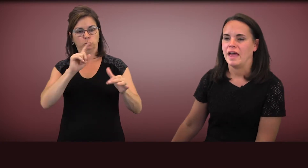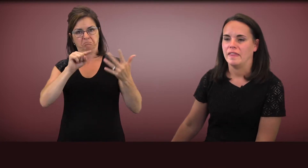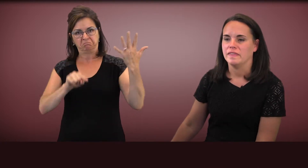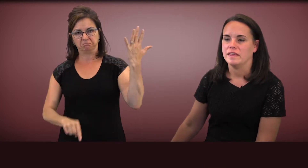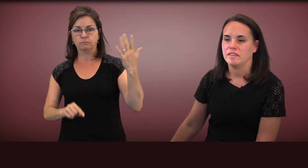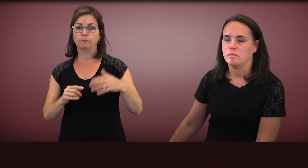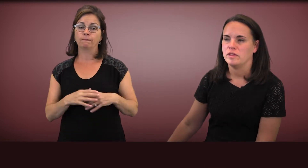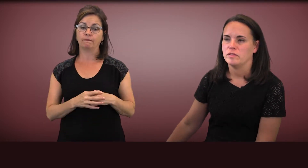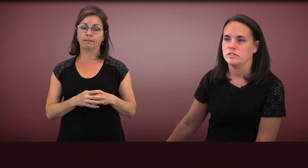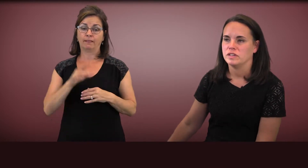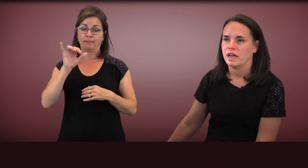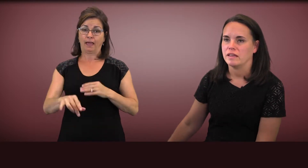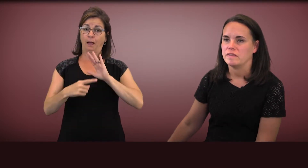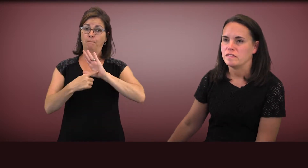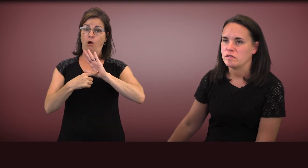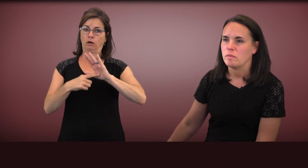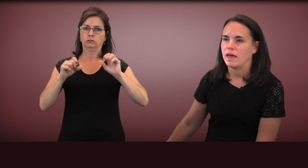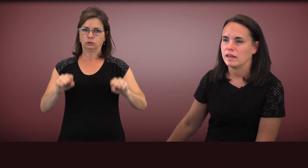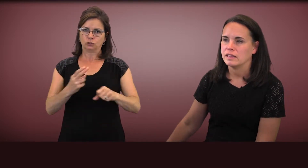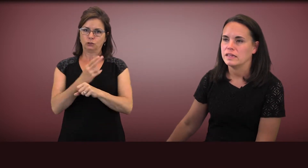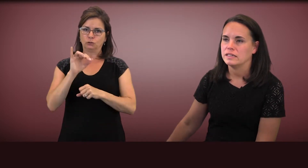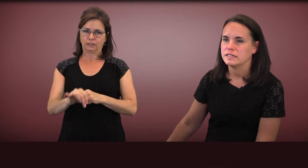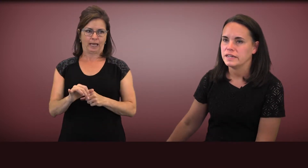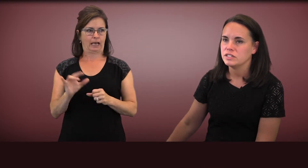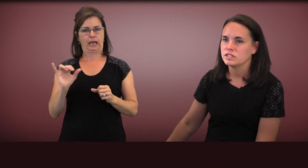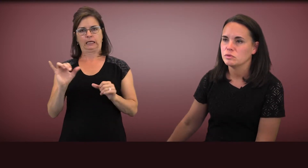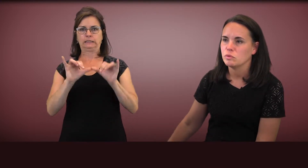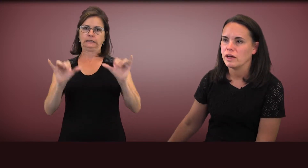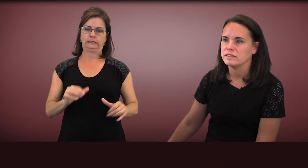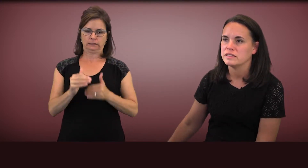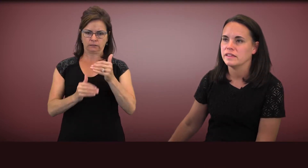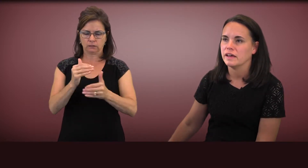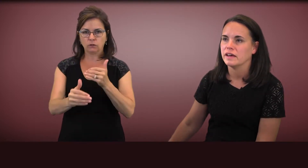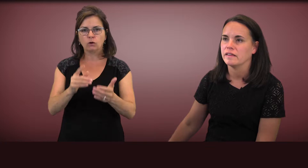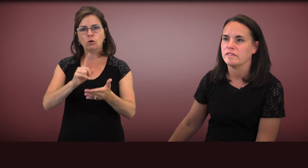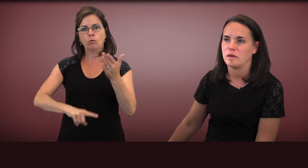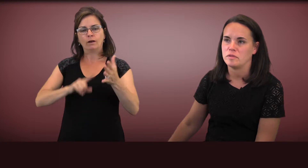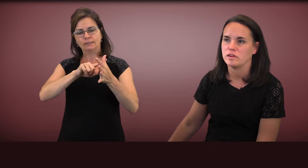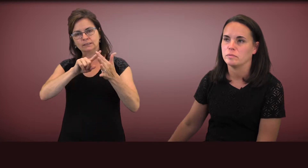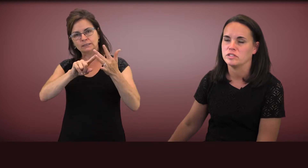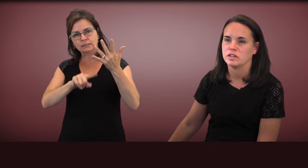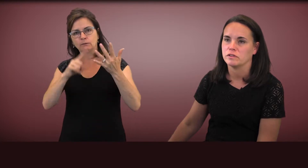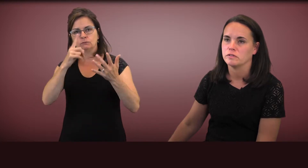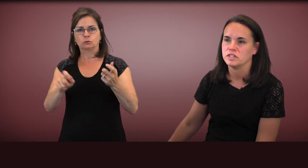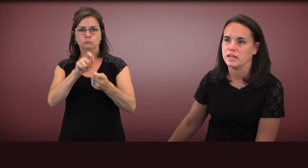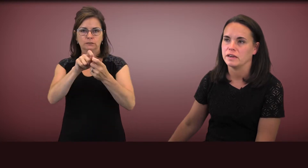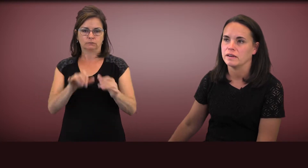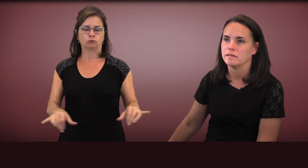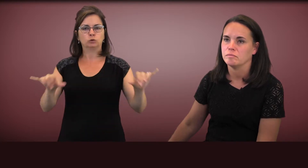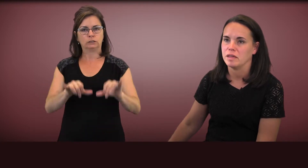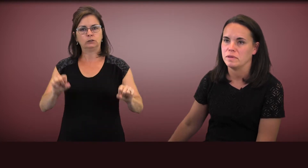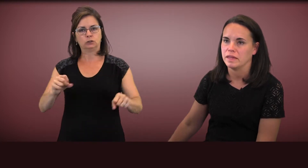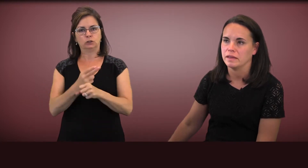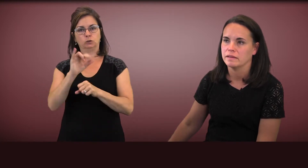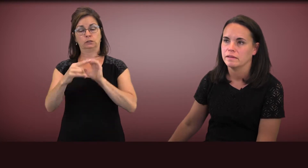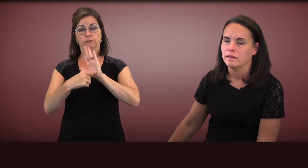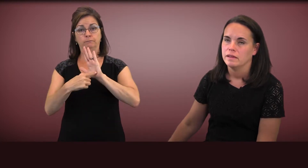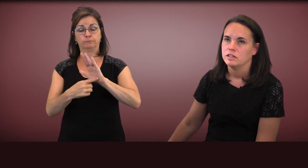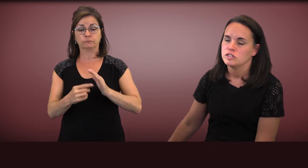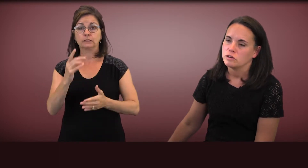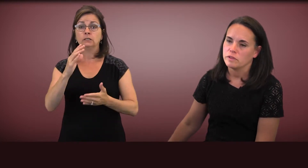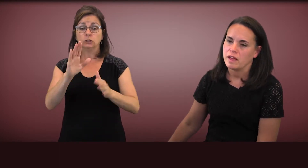So again, these can be used to kind of systematically teach what the steps in a particular routine may